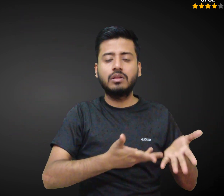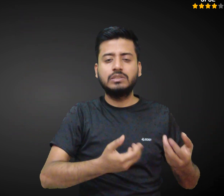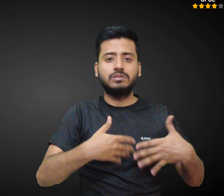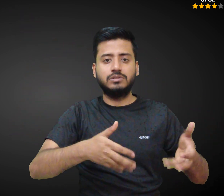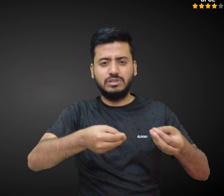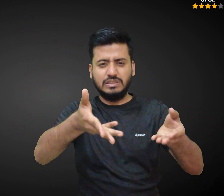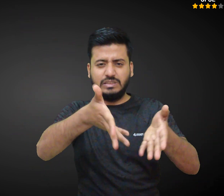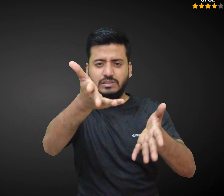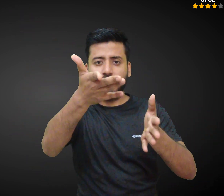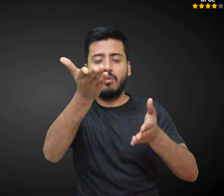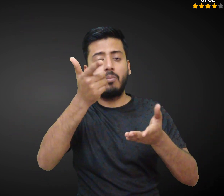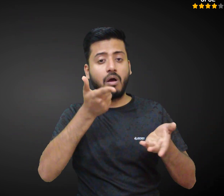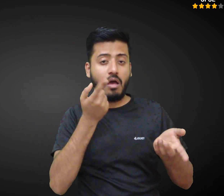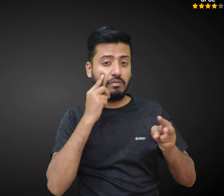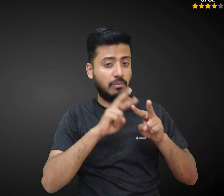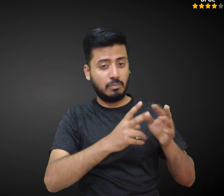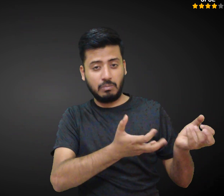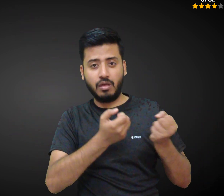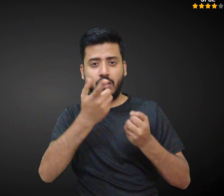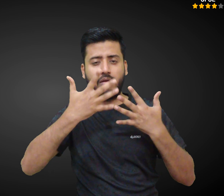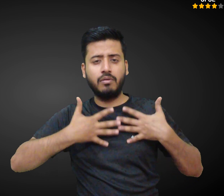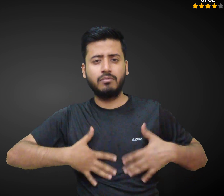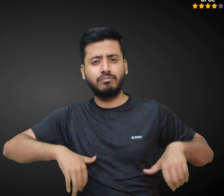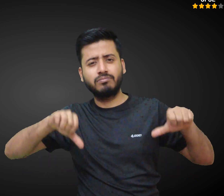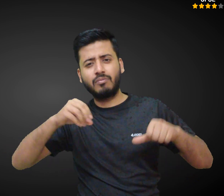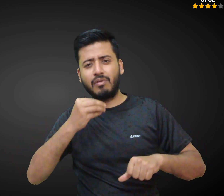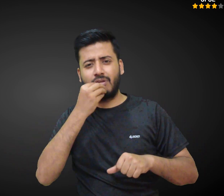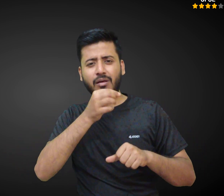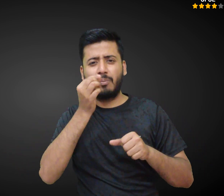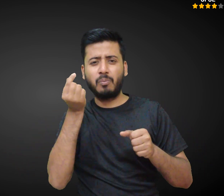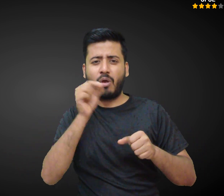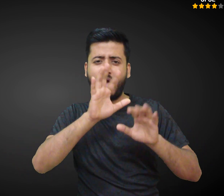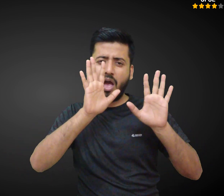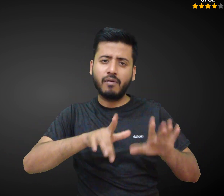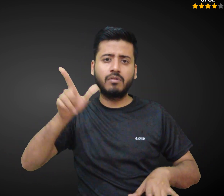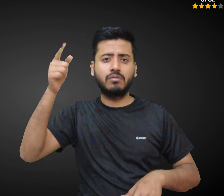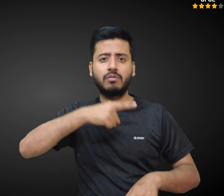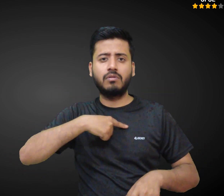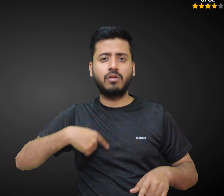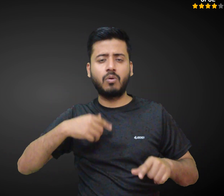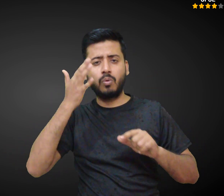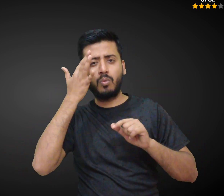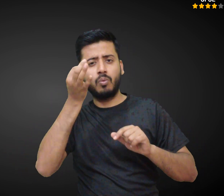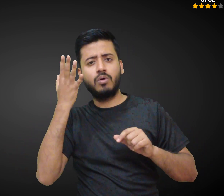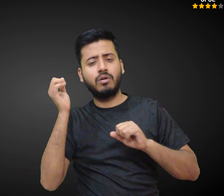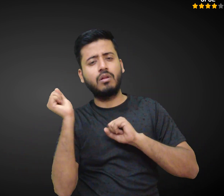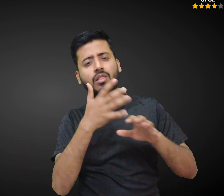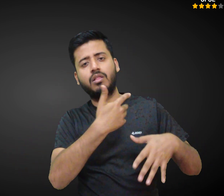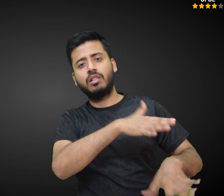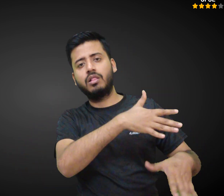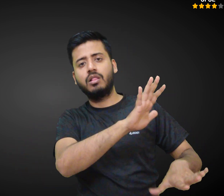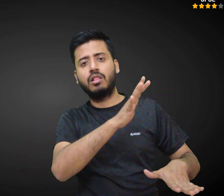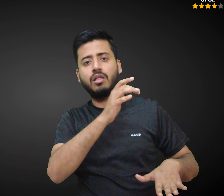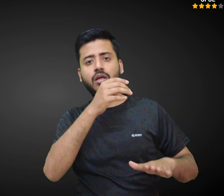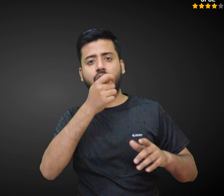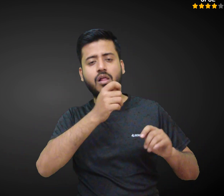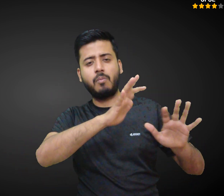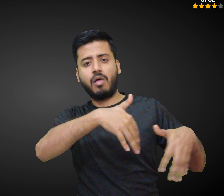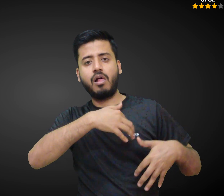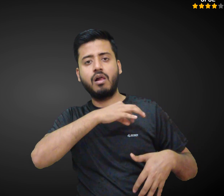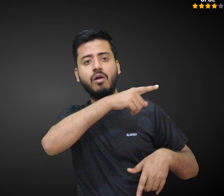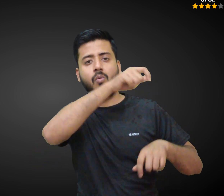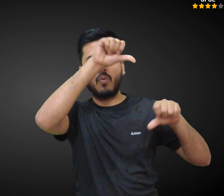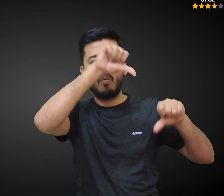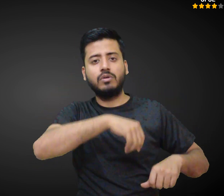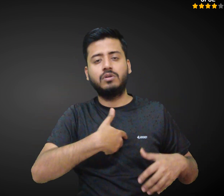like Bihar, Uttar Pradesh, and the Northeast. Indian ban. India has a ban on Chinese garlic imports